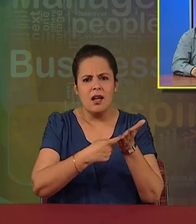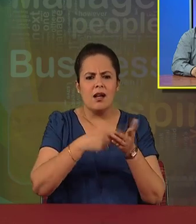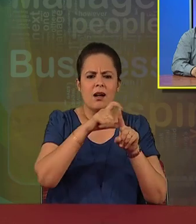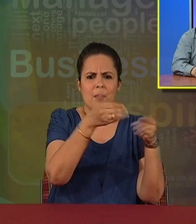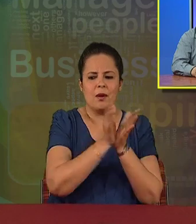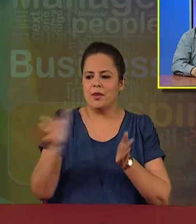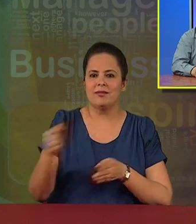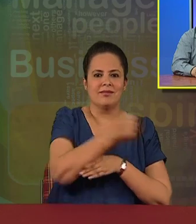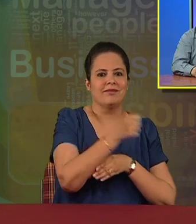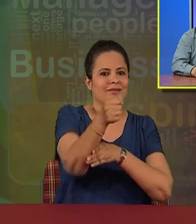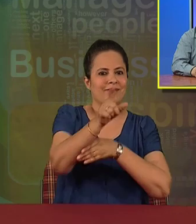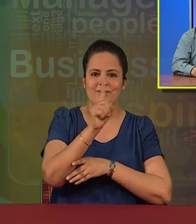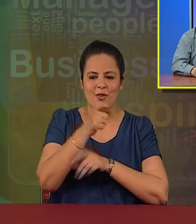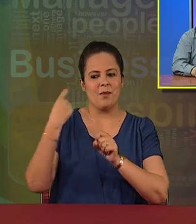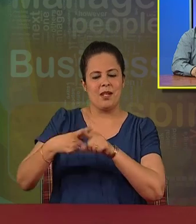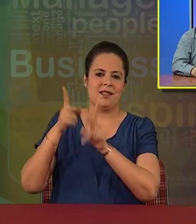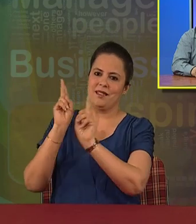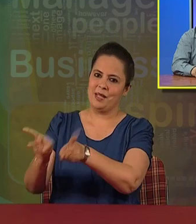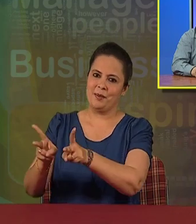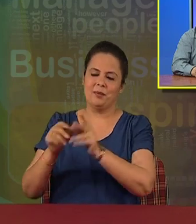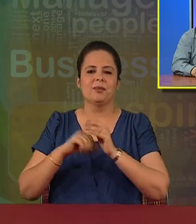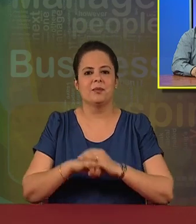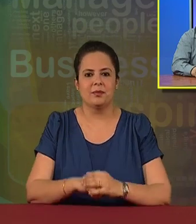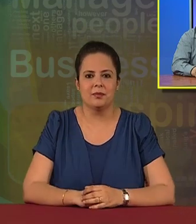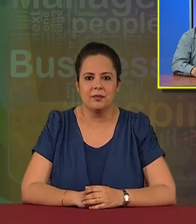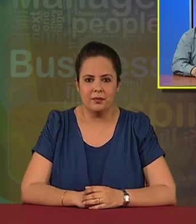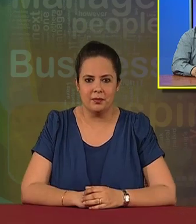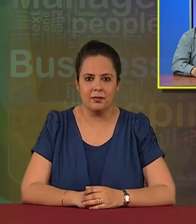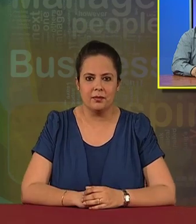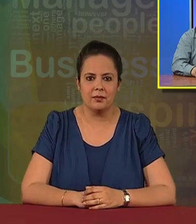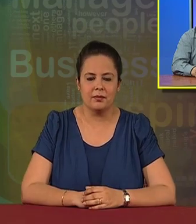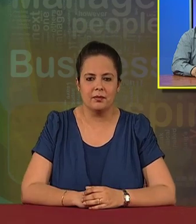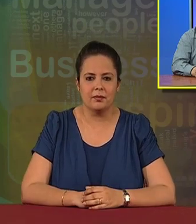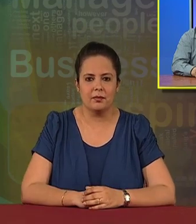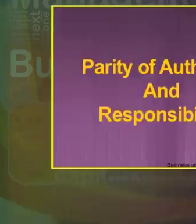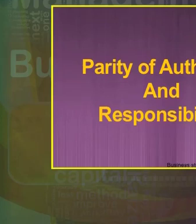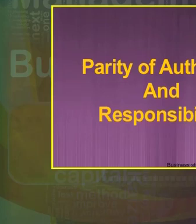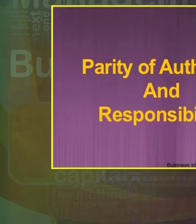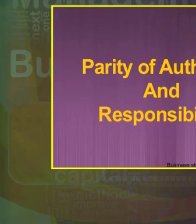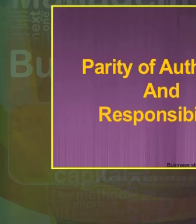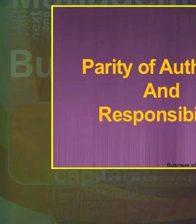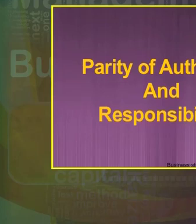department, since the person can give his best, he's 100% in the production department only.